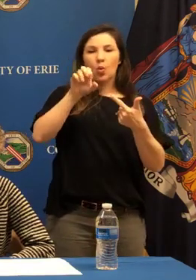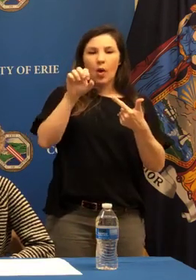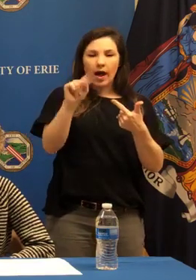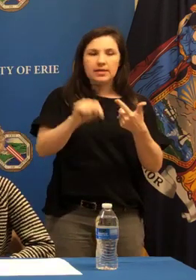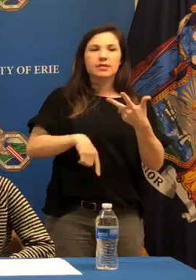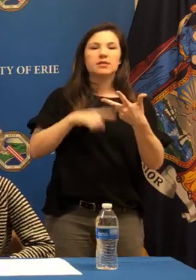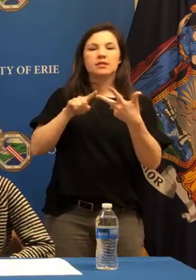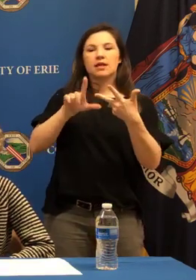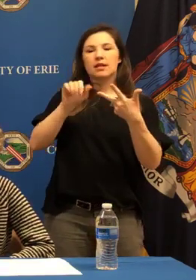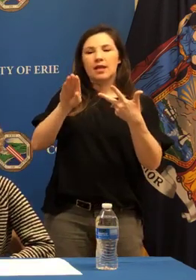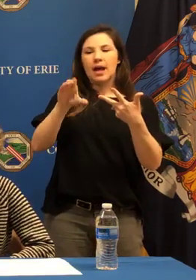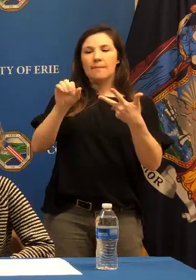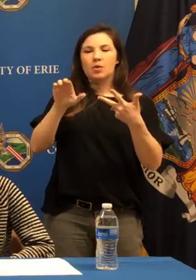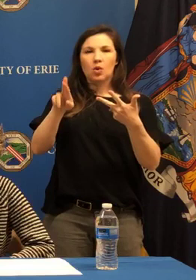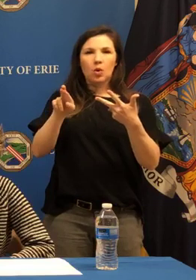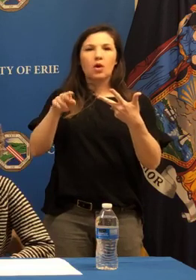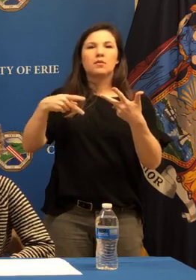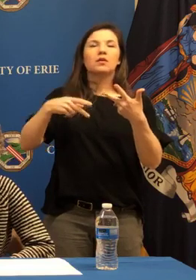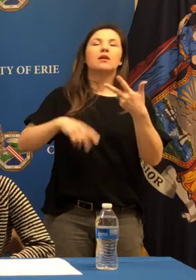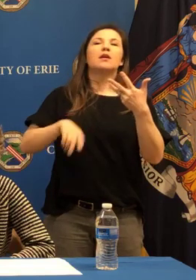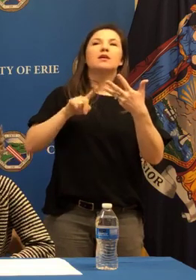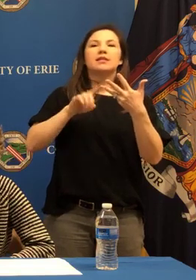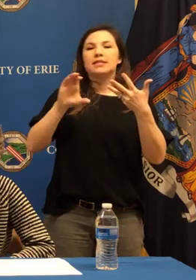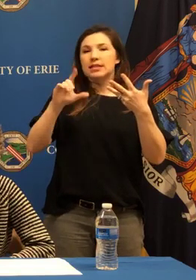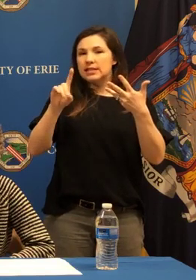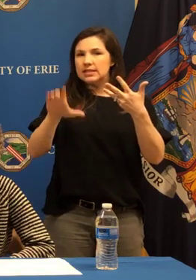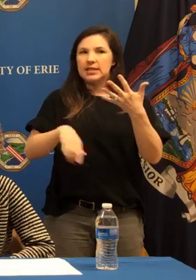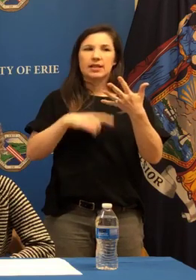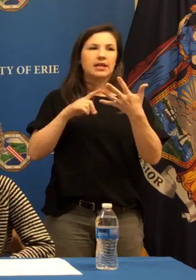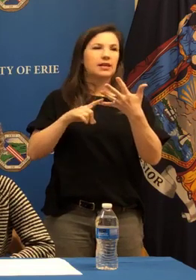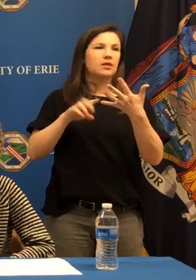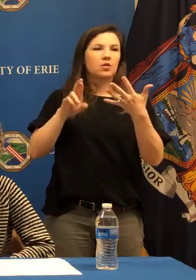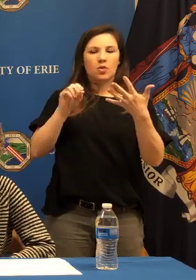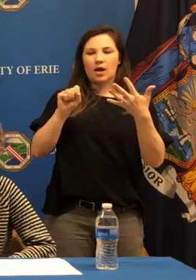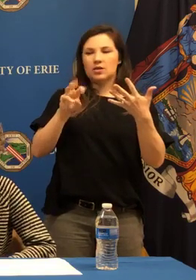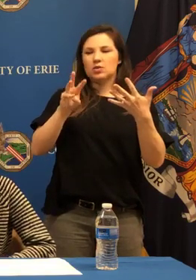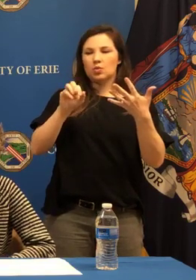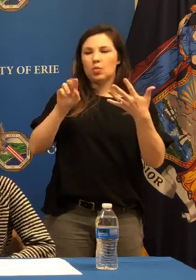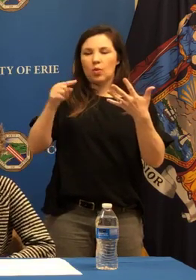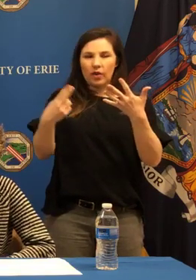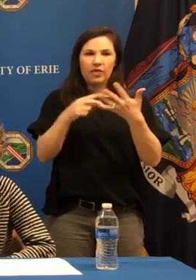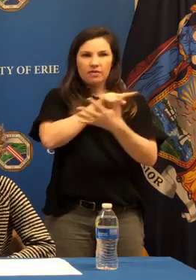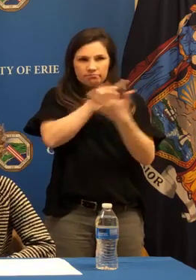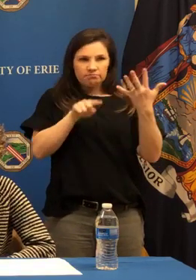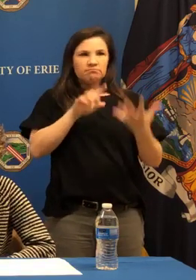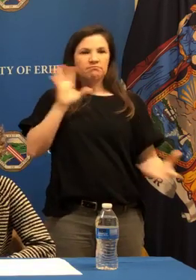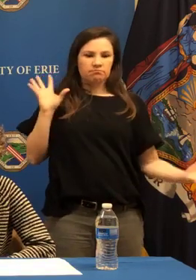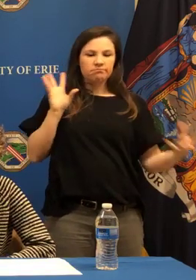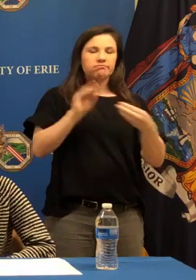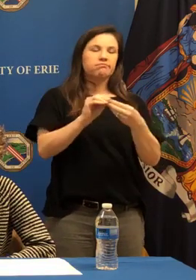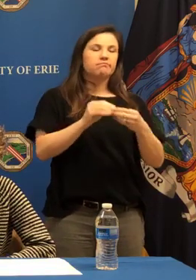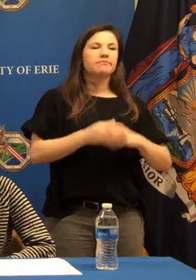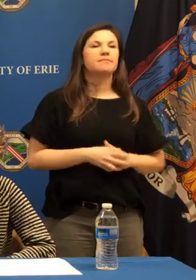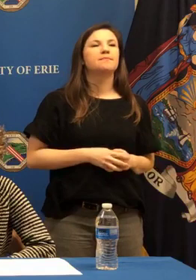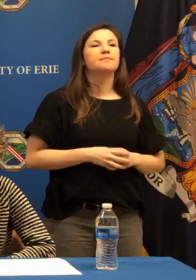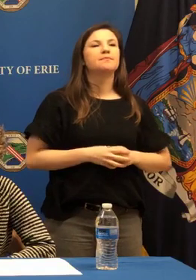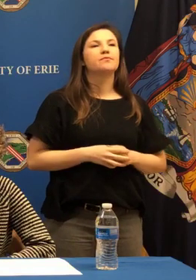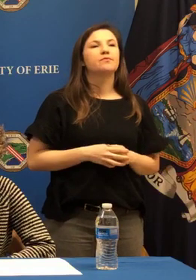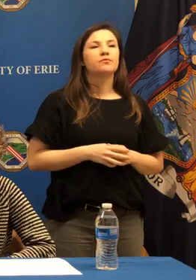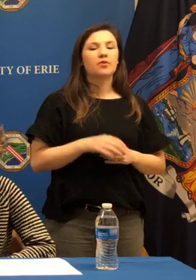LabCorp, Wadsworth, and the CDC lab. There are, so far from our Erie County Public Health Lab, there